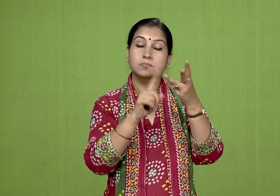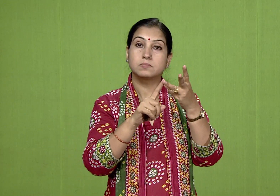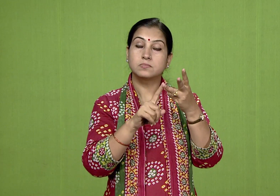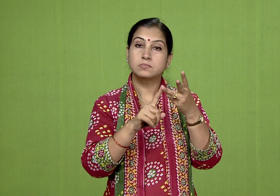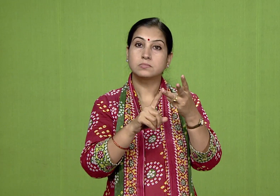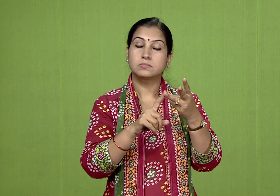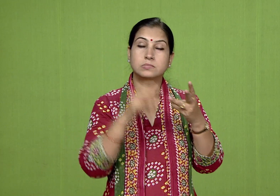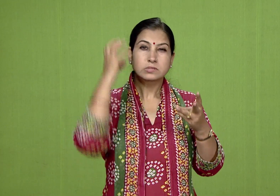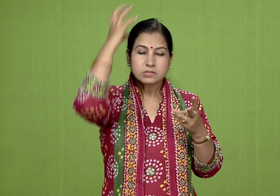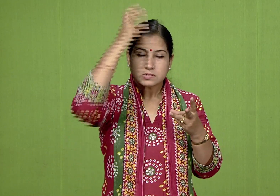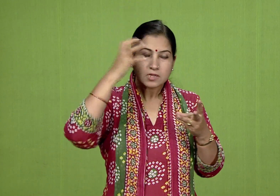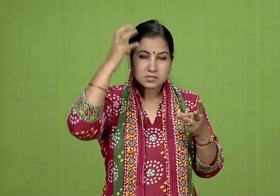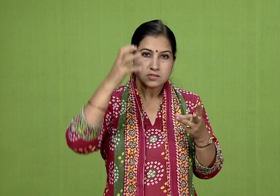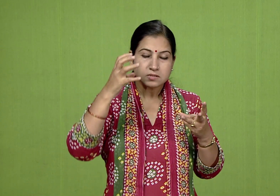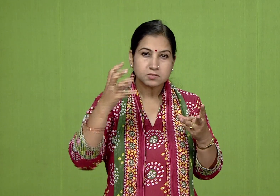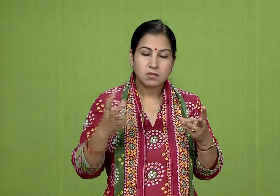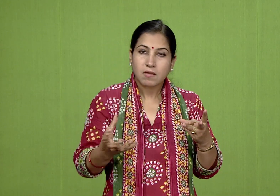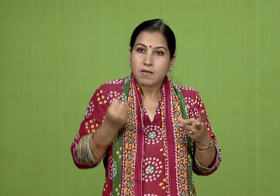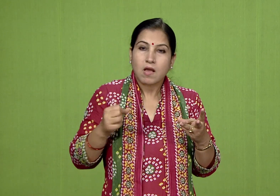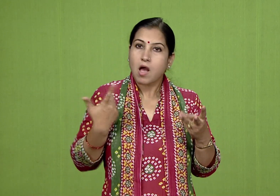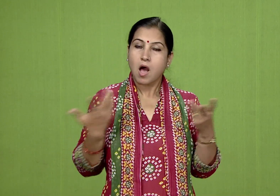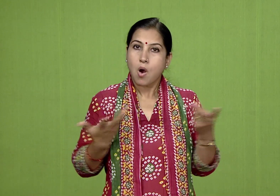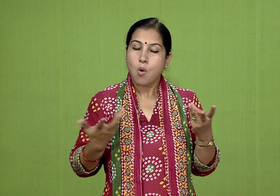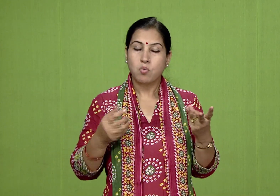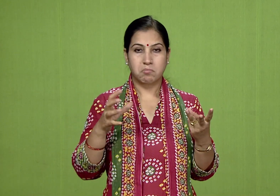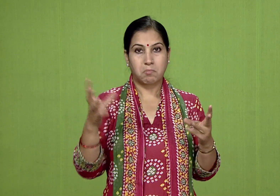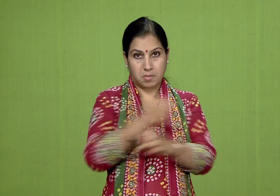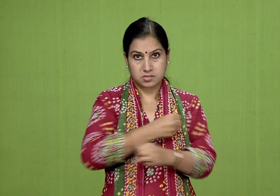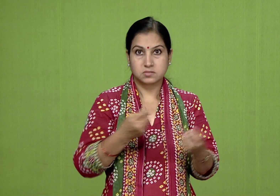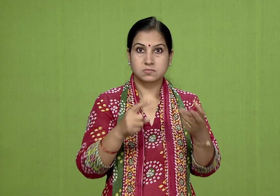coping with stress and emotions,